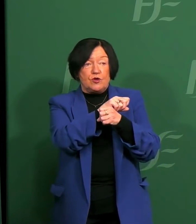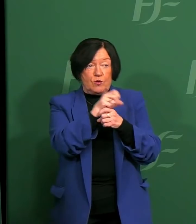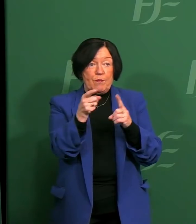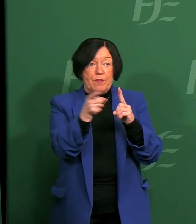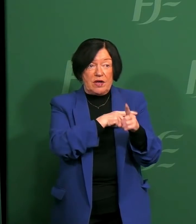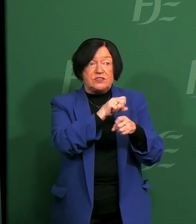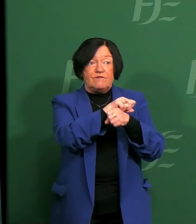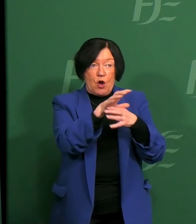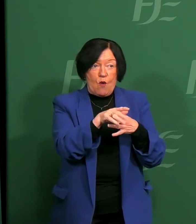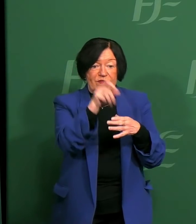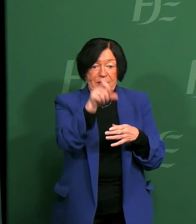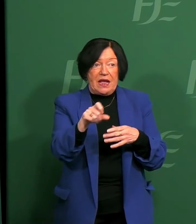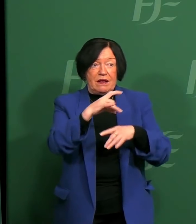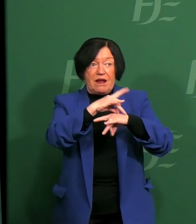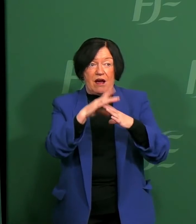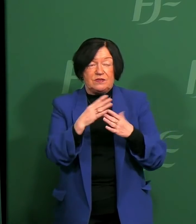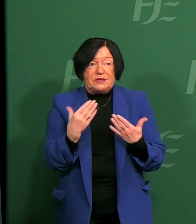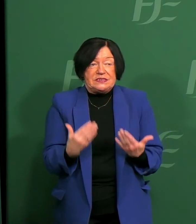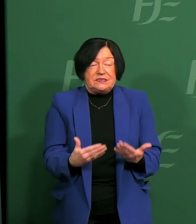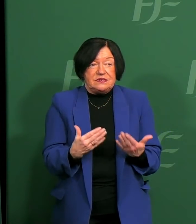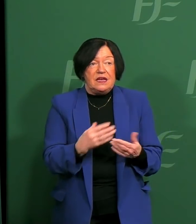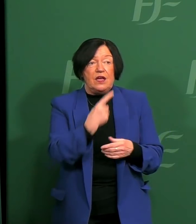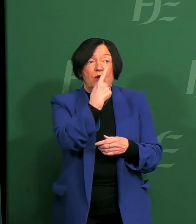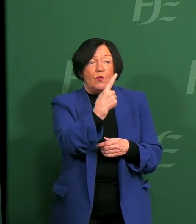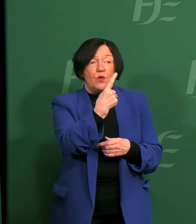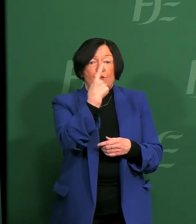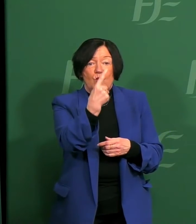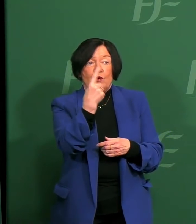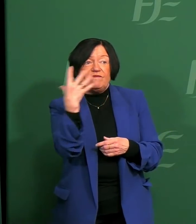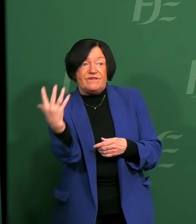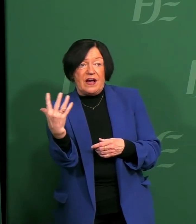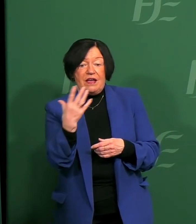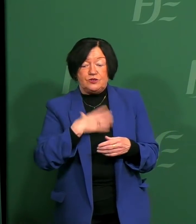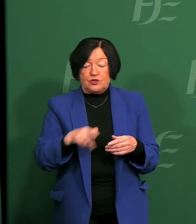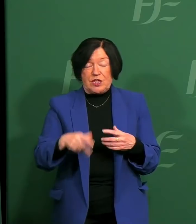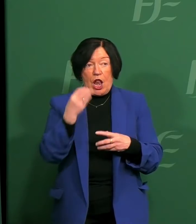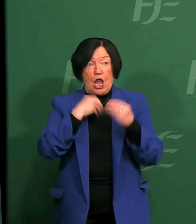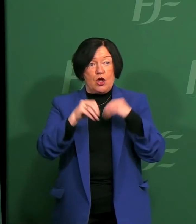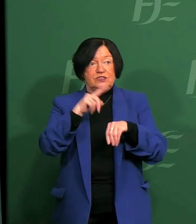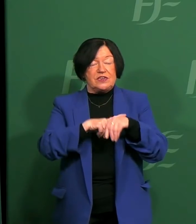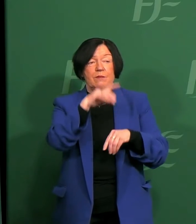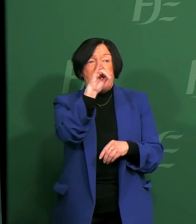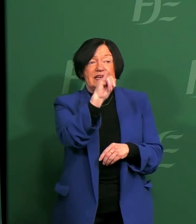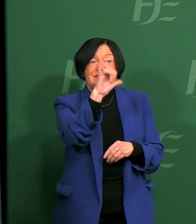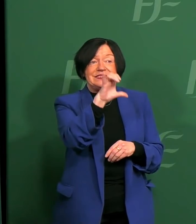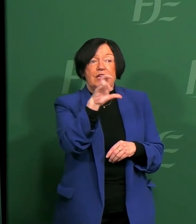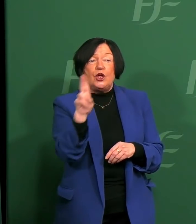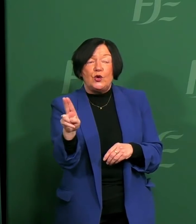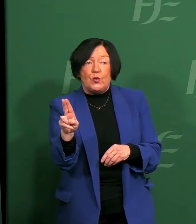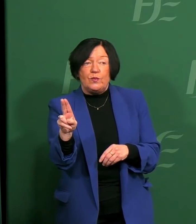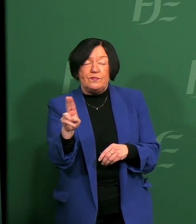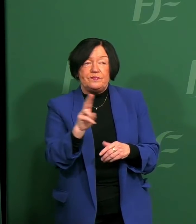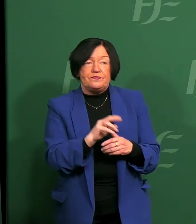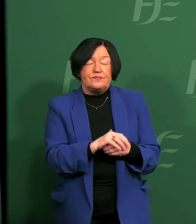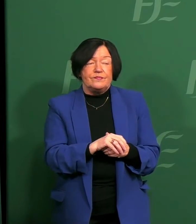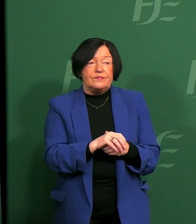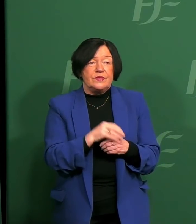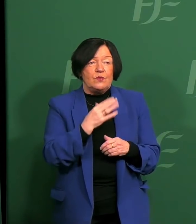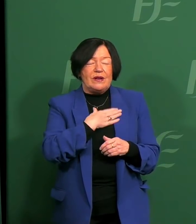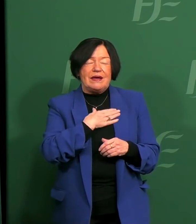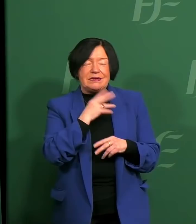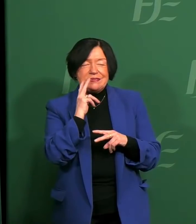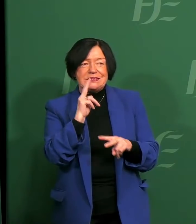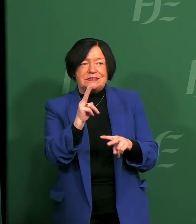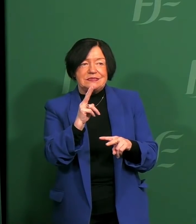patients in hospital today and 115 as of just lunchtime in ICU. We'd really like to